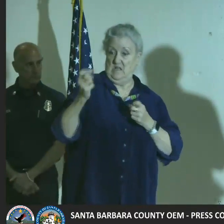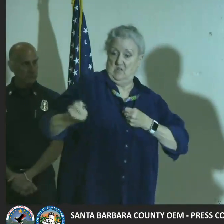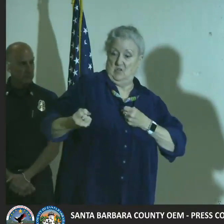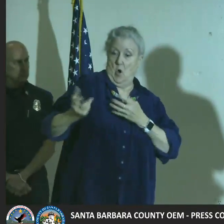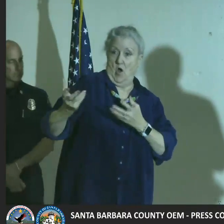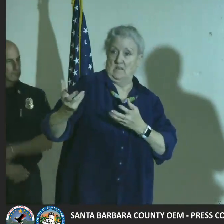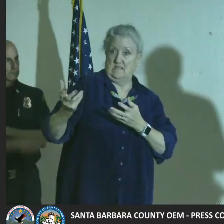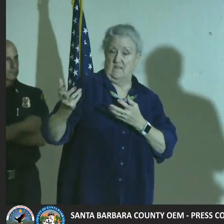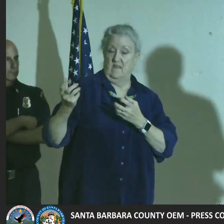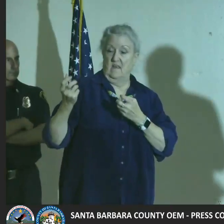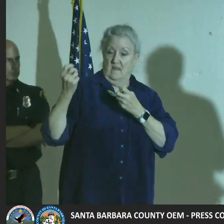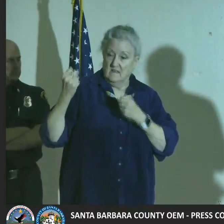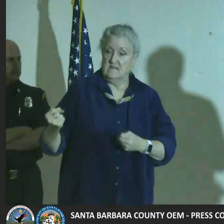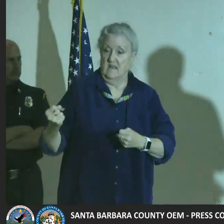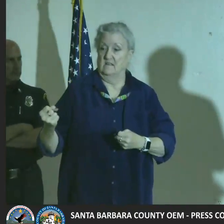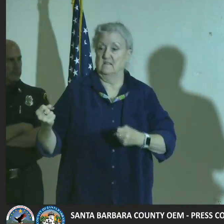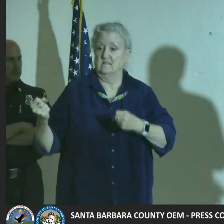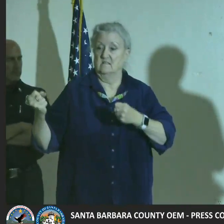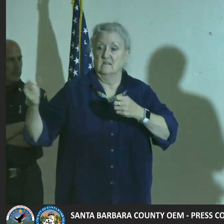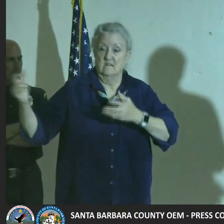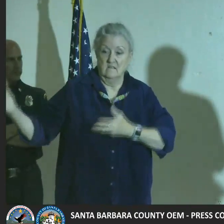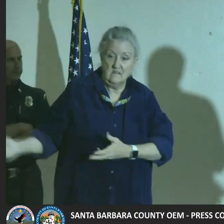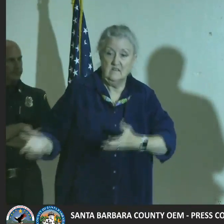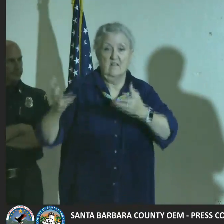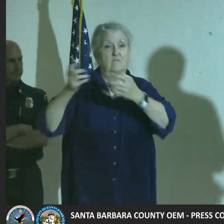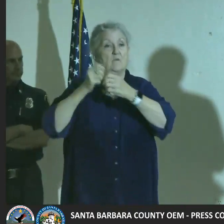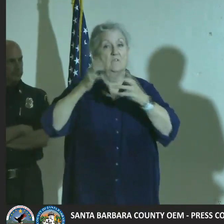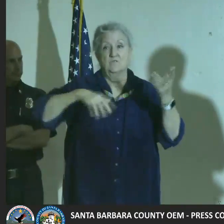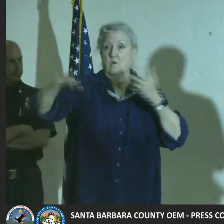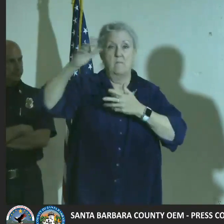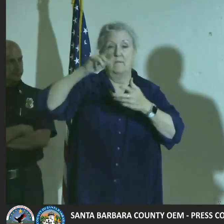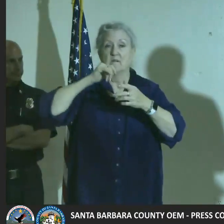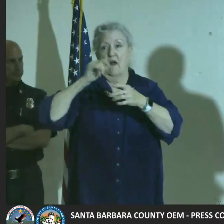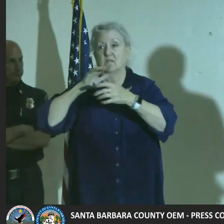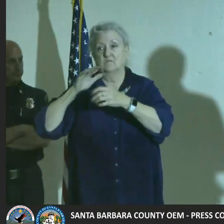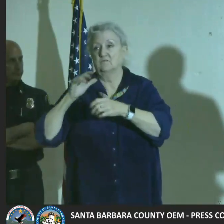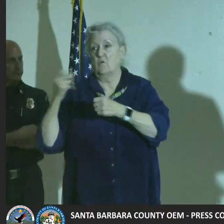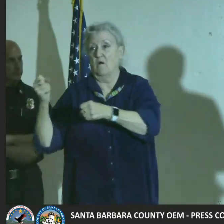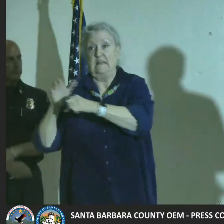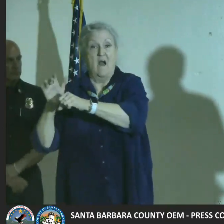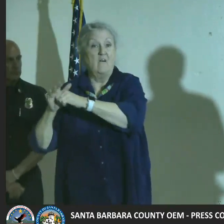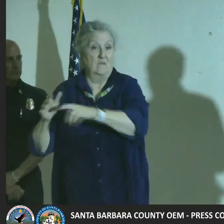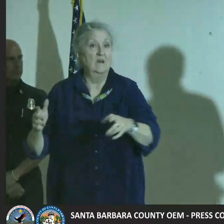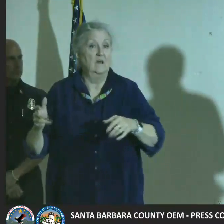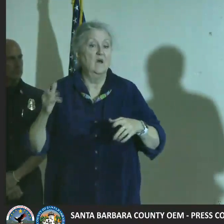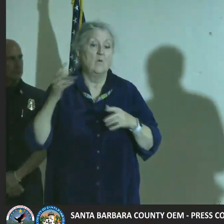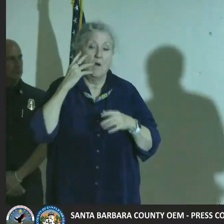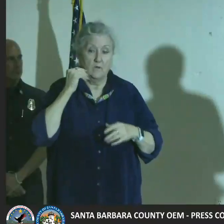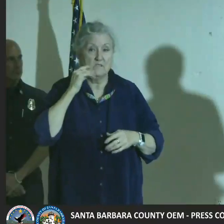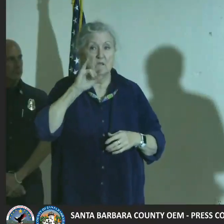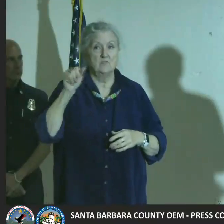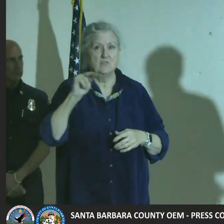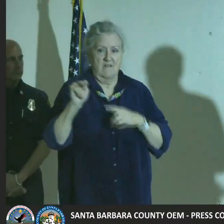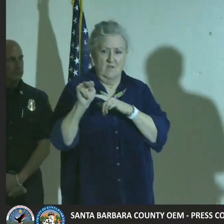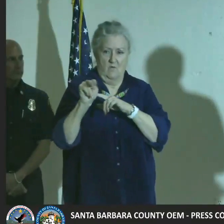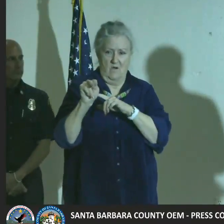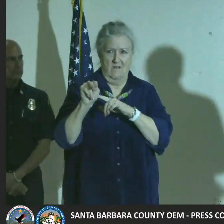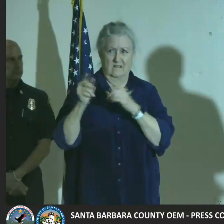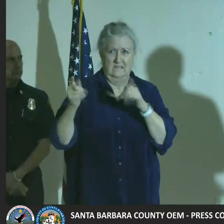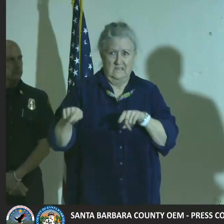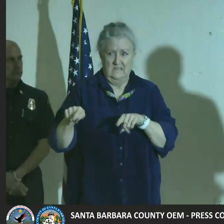intense lifting with these storms wasn't quite there. What we experienced in January was a very rare